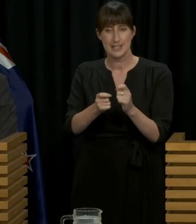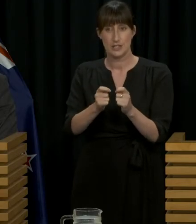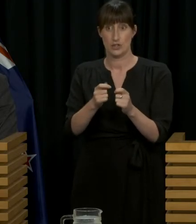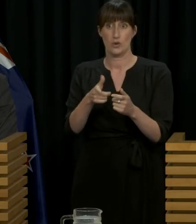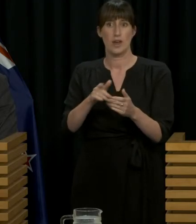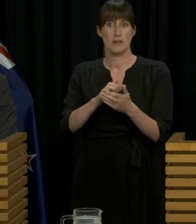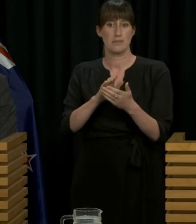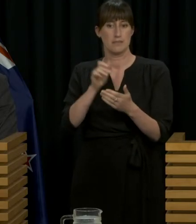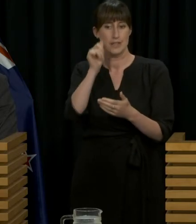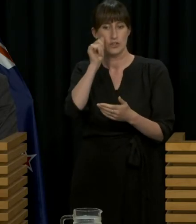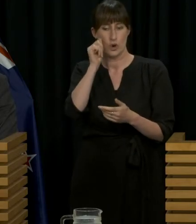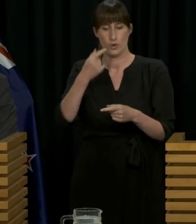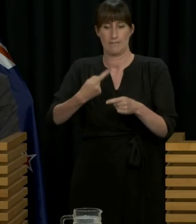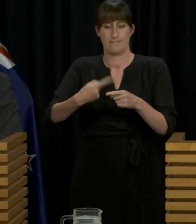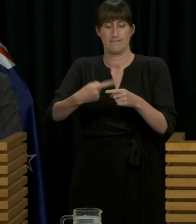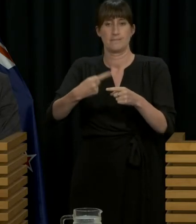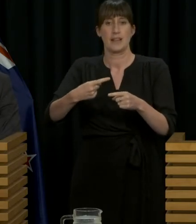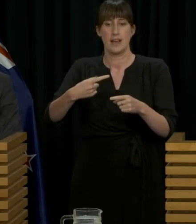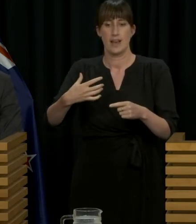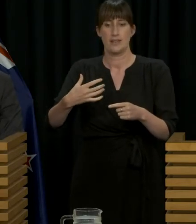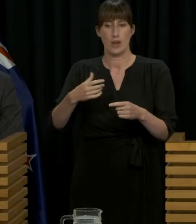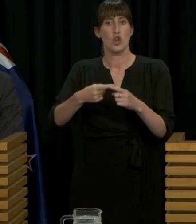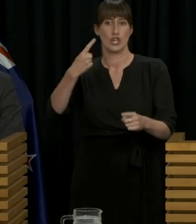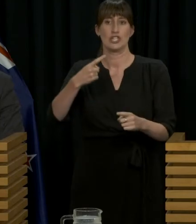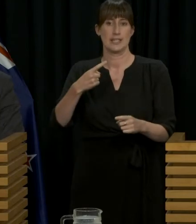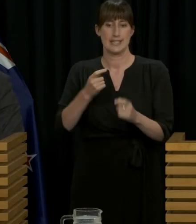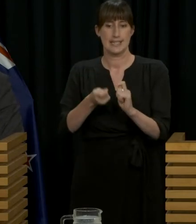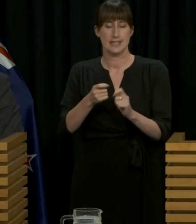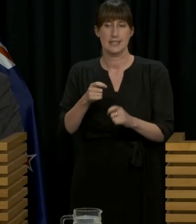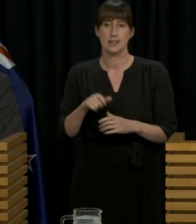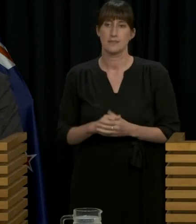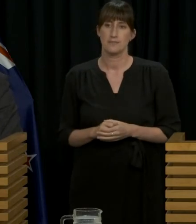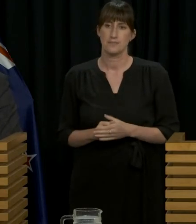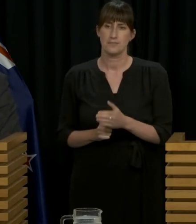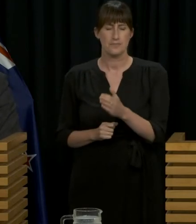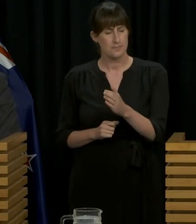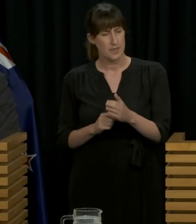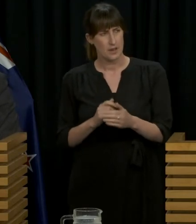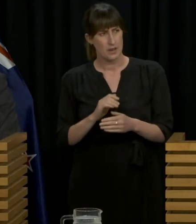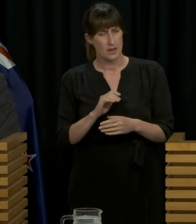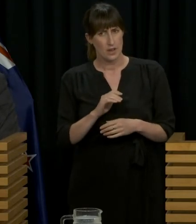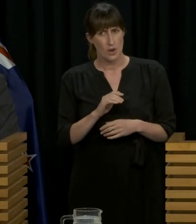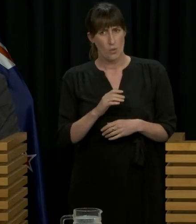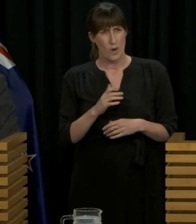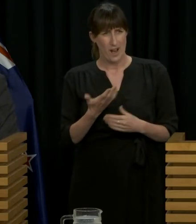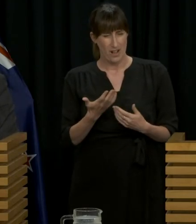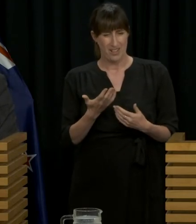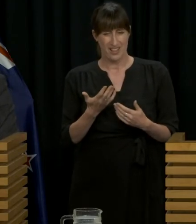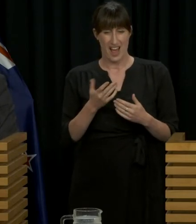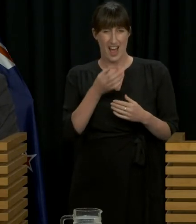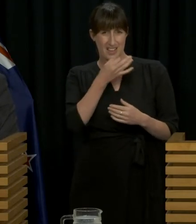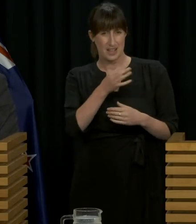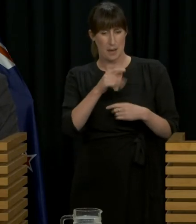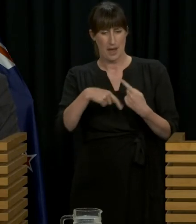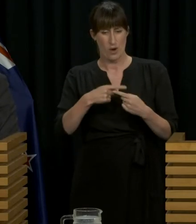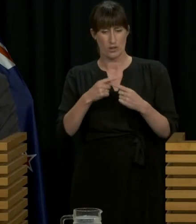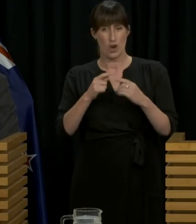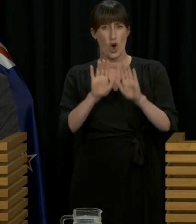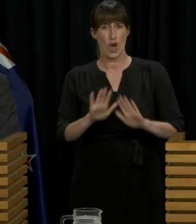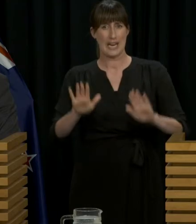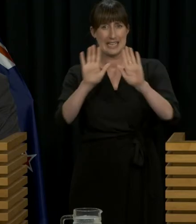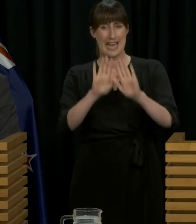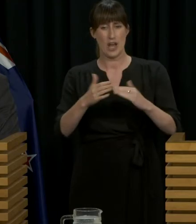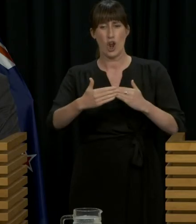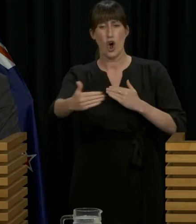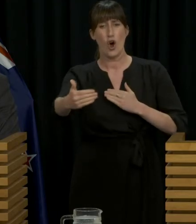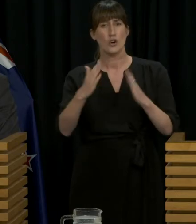we'll do another update on those results a bit later. Sorry, just for that question, should people still go away for the long weekend? Is that the advice,